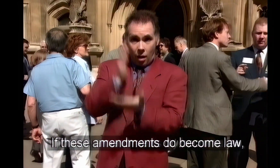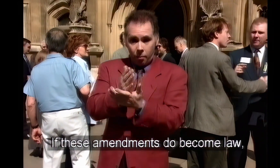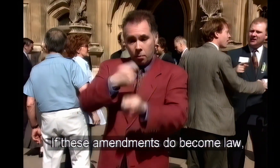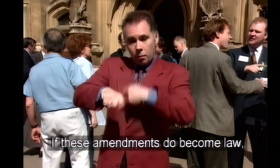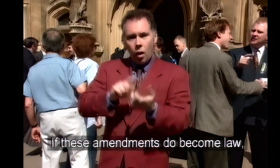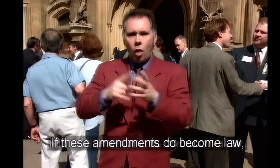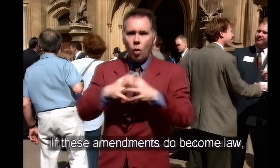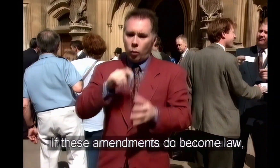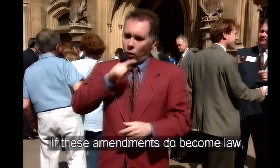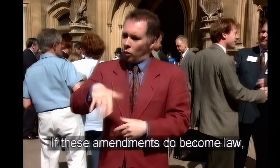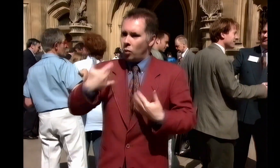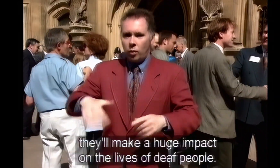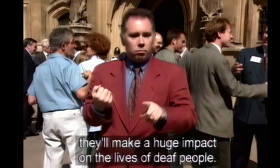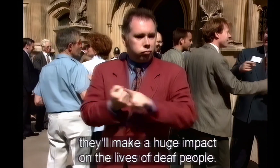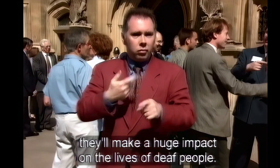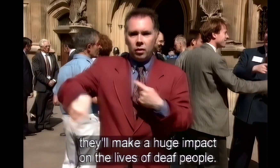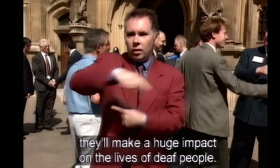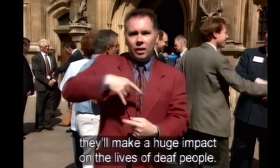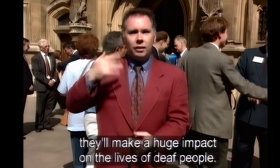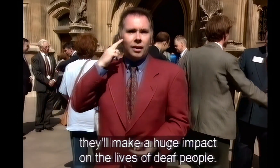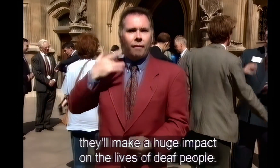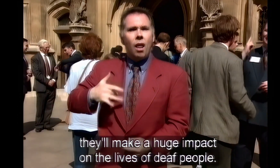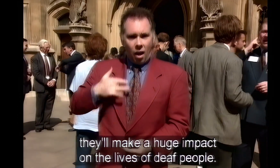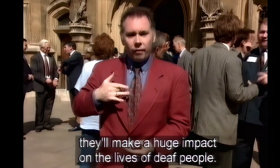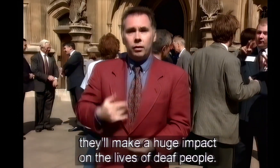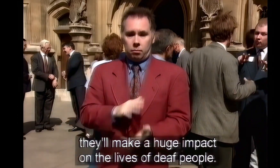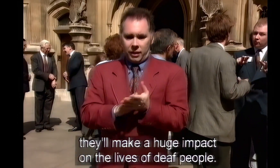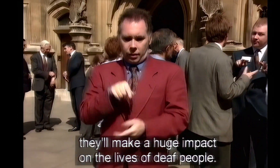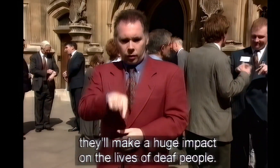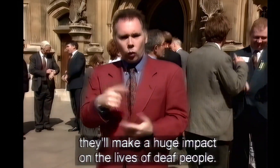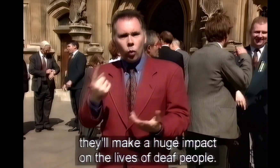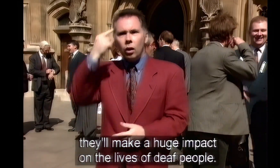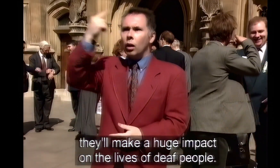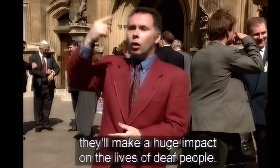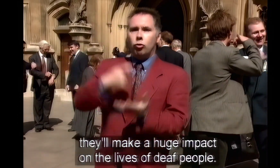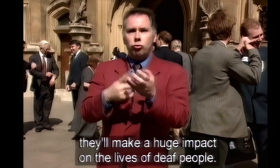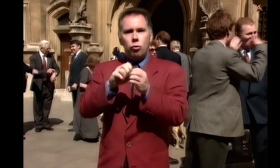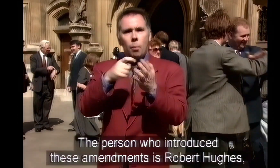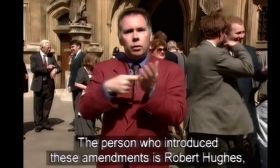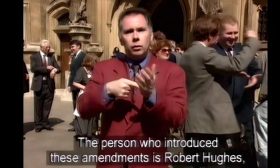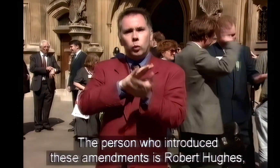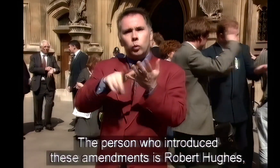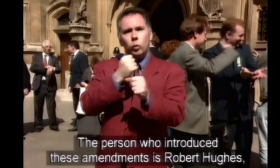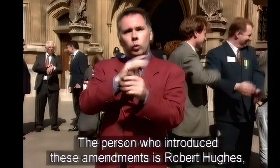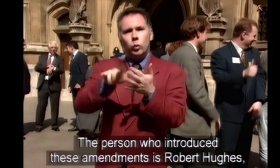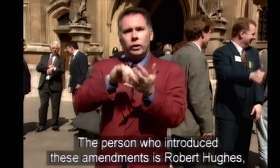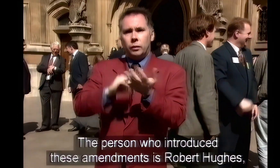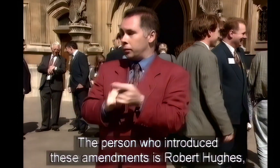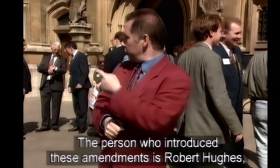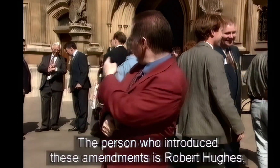If these amendments do actually become law, they'll have a huge impact on the lives of deaf people. Now, the person who introduced the amendments is